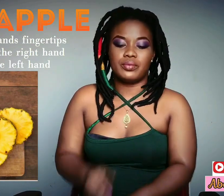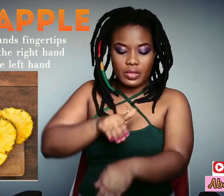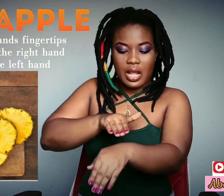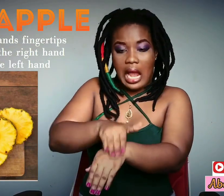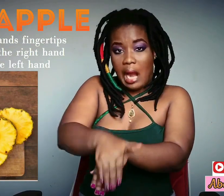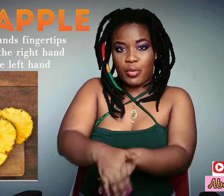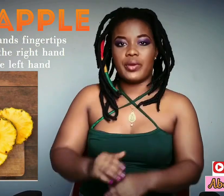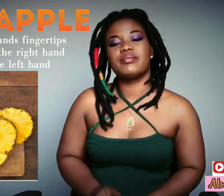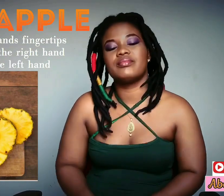Pineapple. Abrobe.